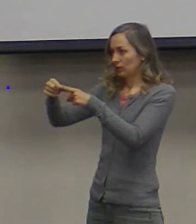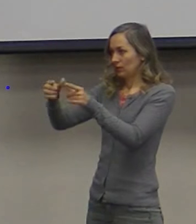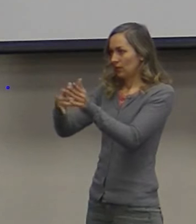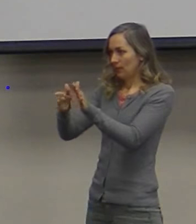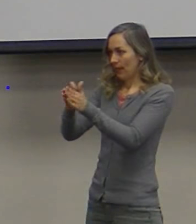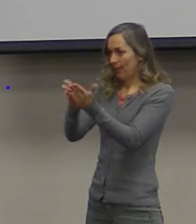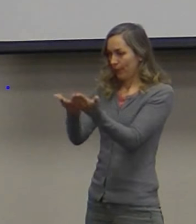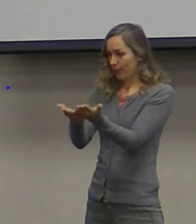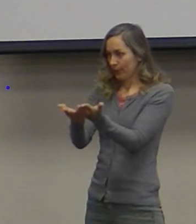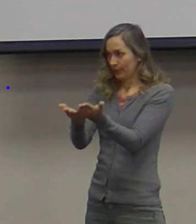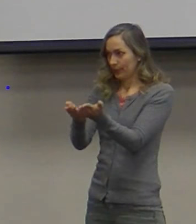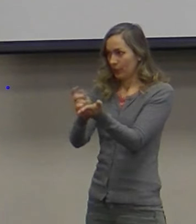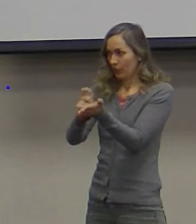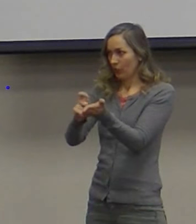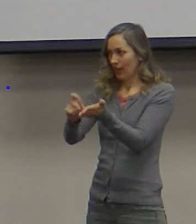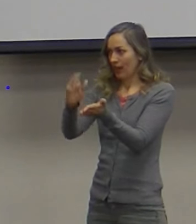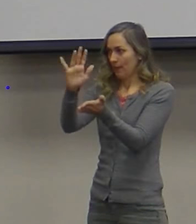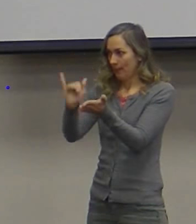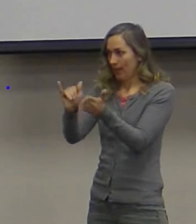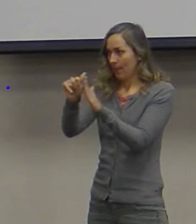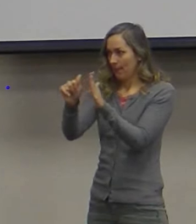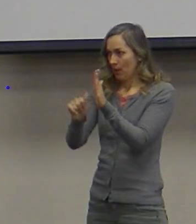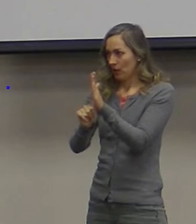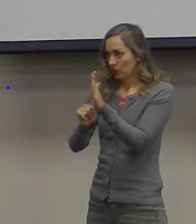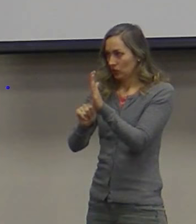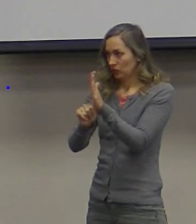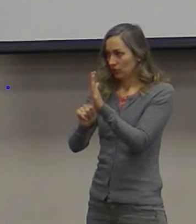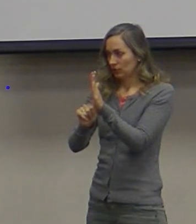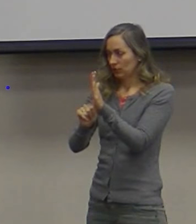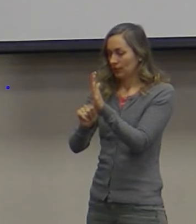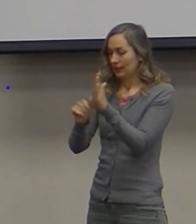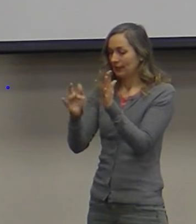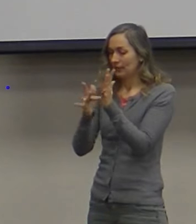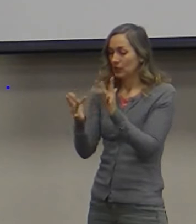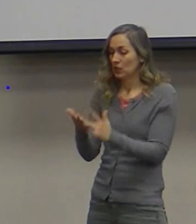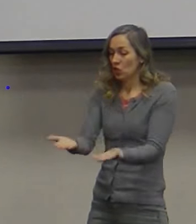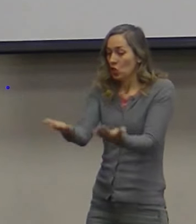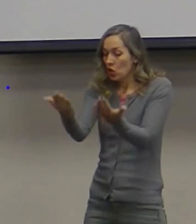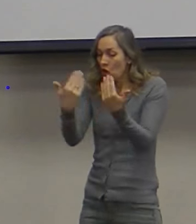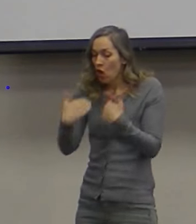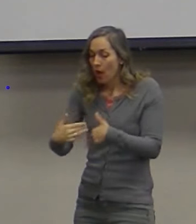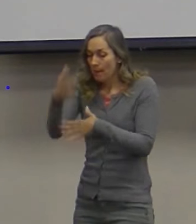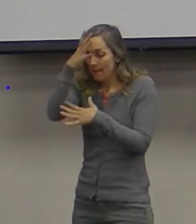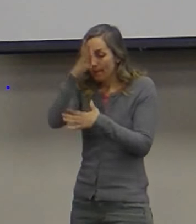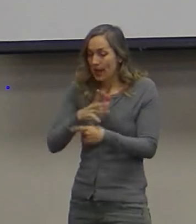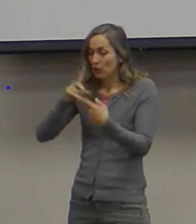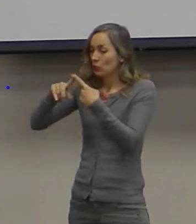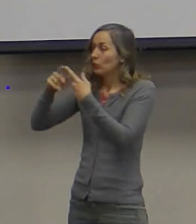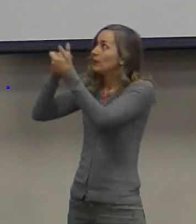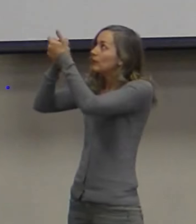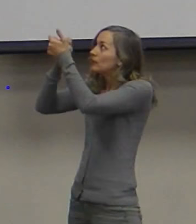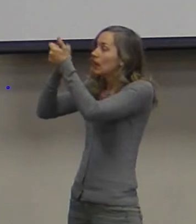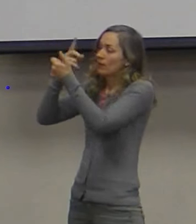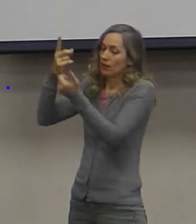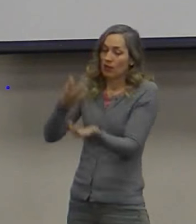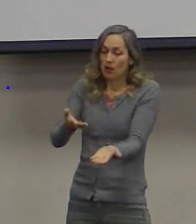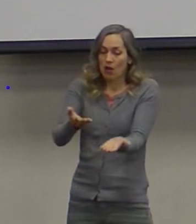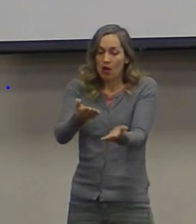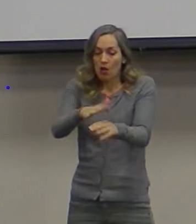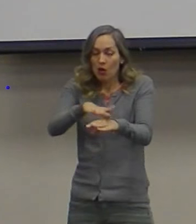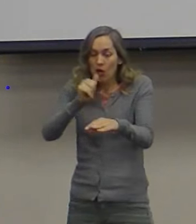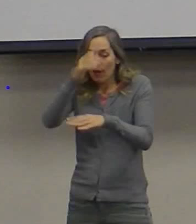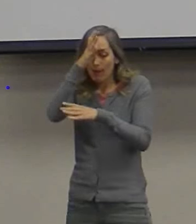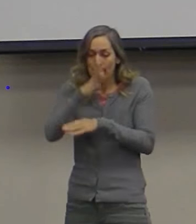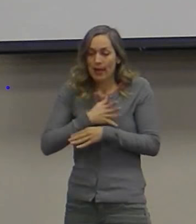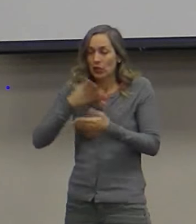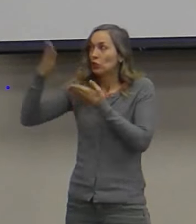Thessalonians 2:15. Jesus called men to himself. He called men to service. He called them from